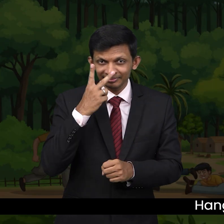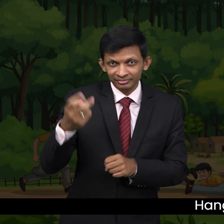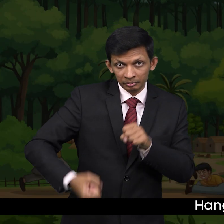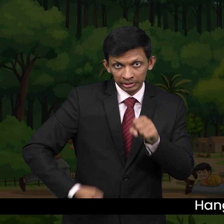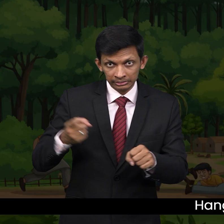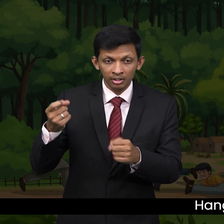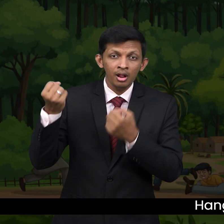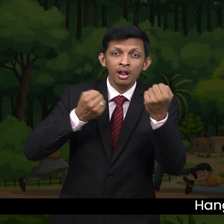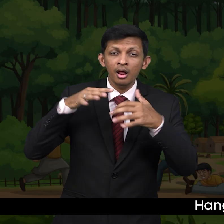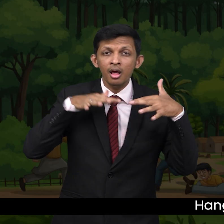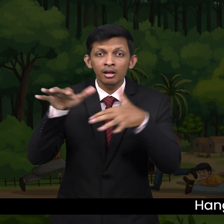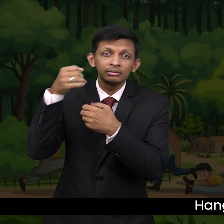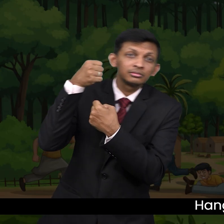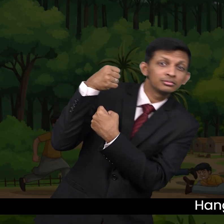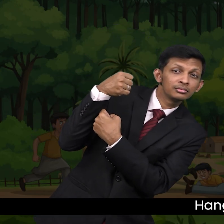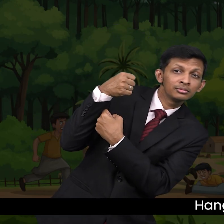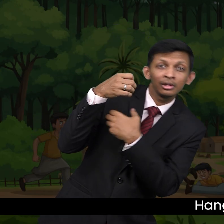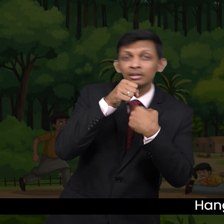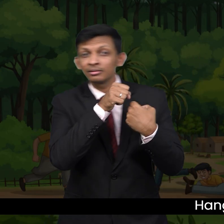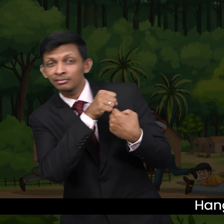Hanging outside autos.